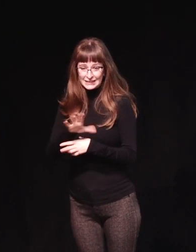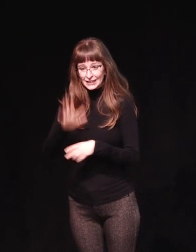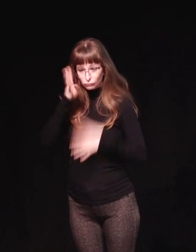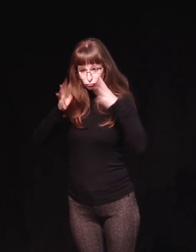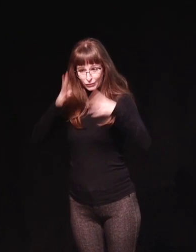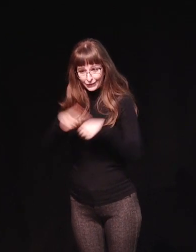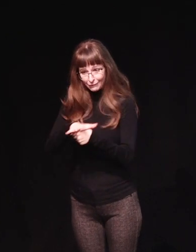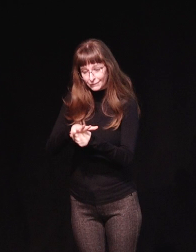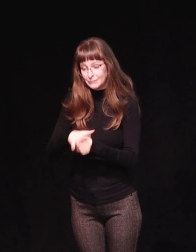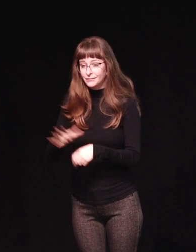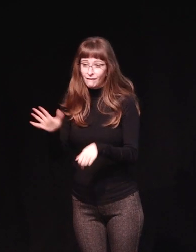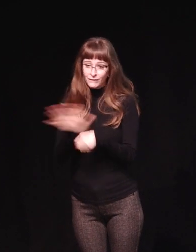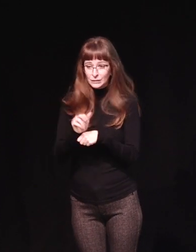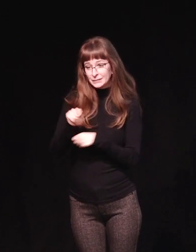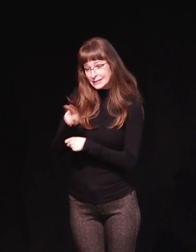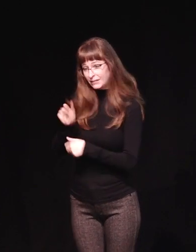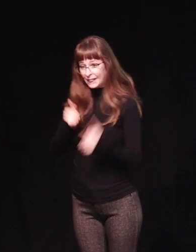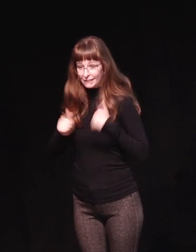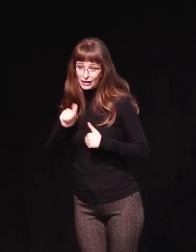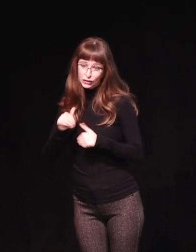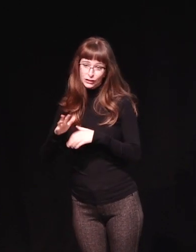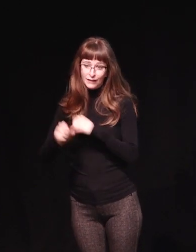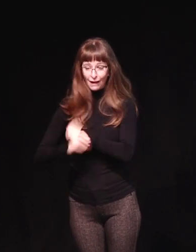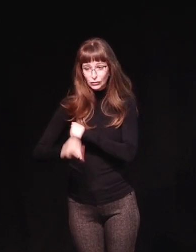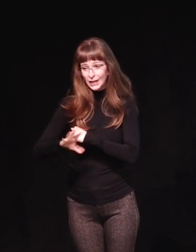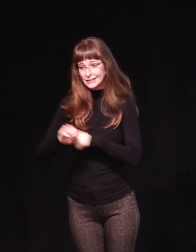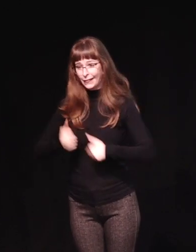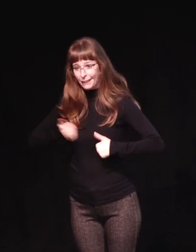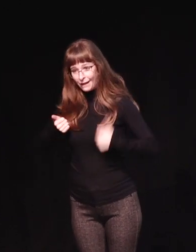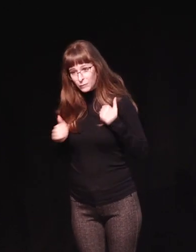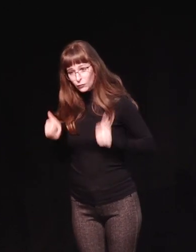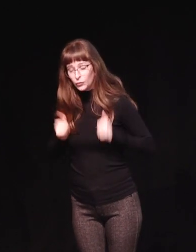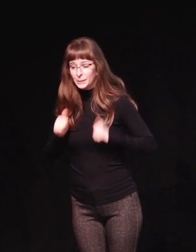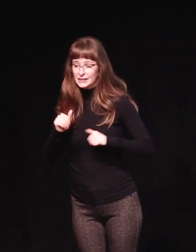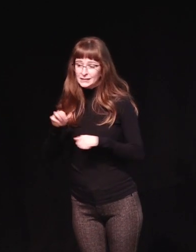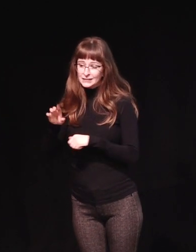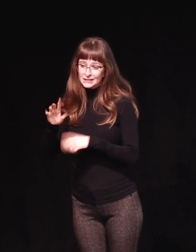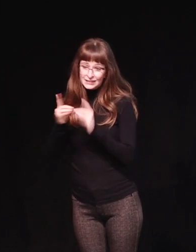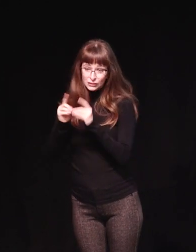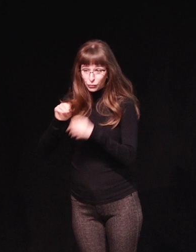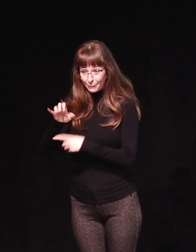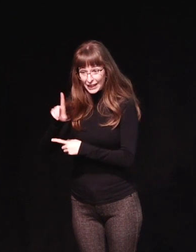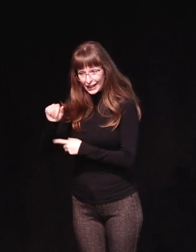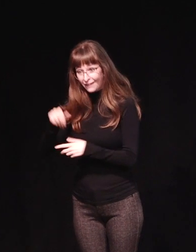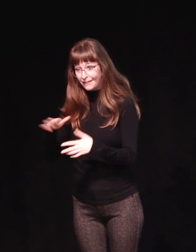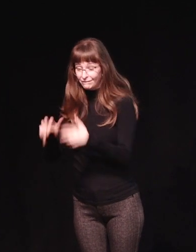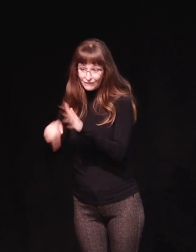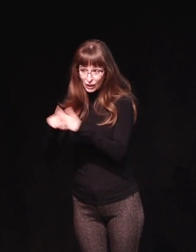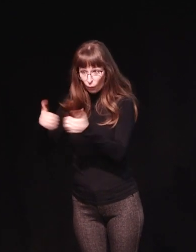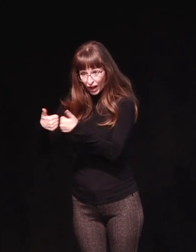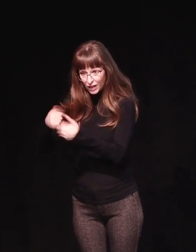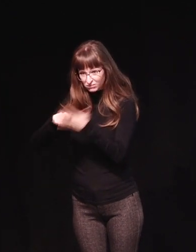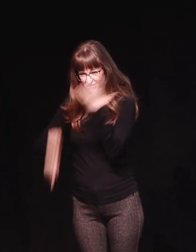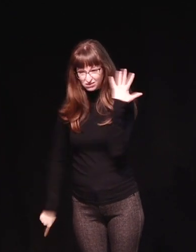theater, music, advertising, publishing, live performance, digital media, and video games. Together, these sectors represent close to